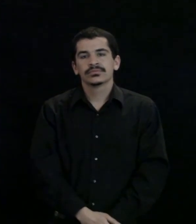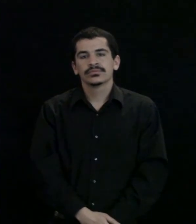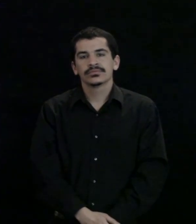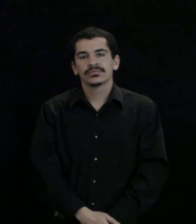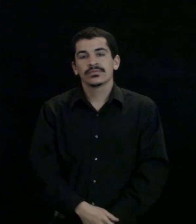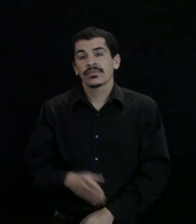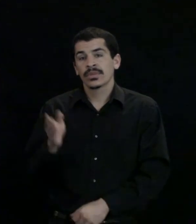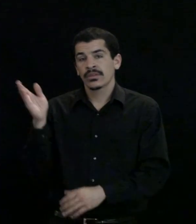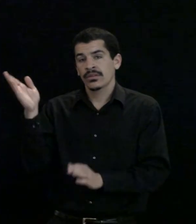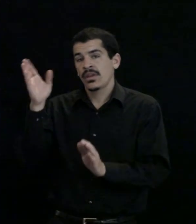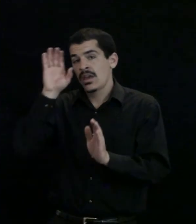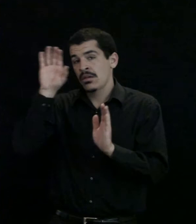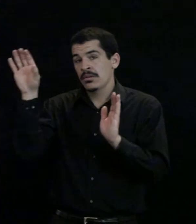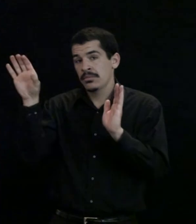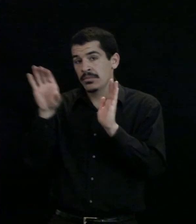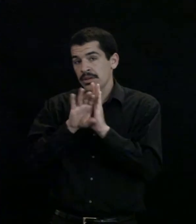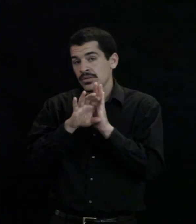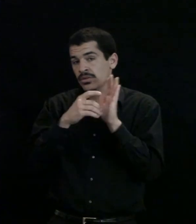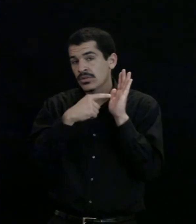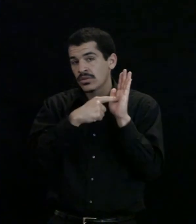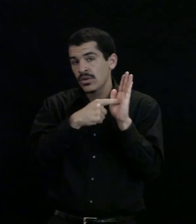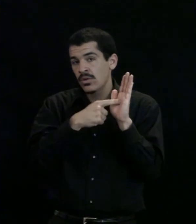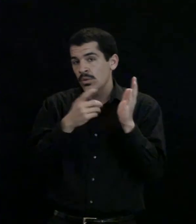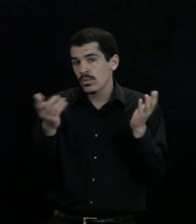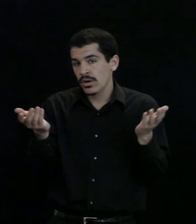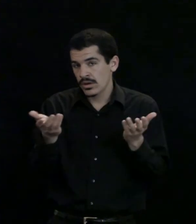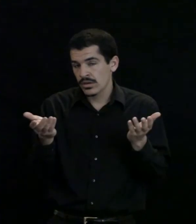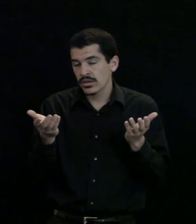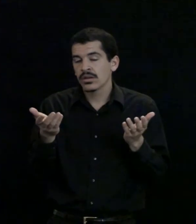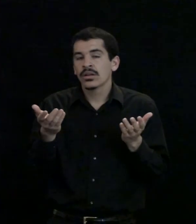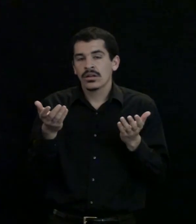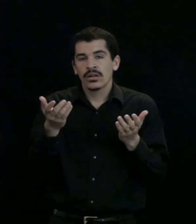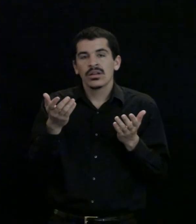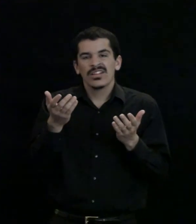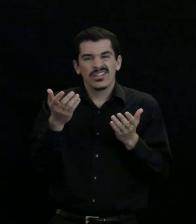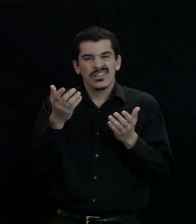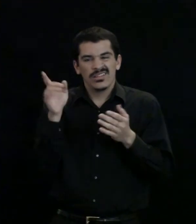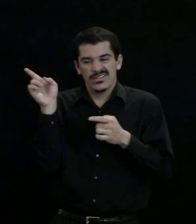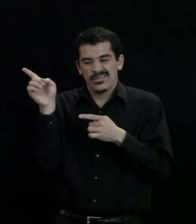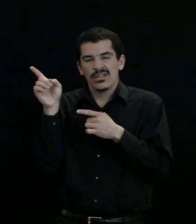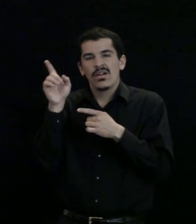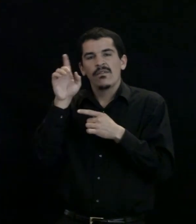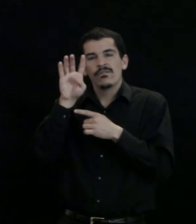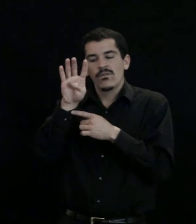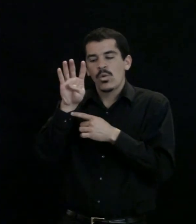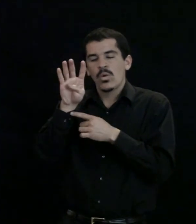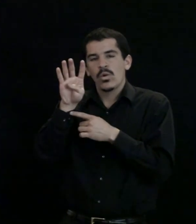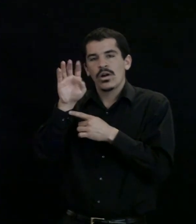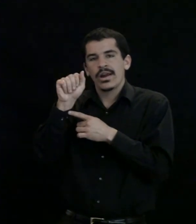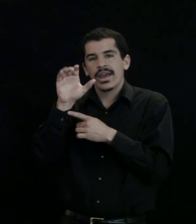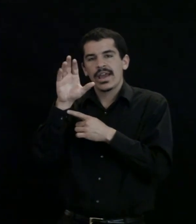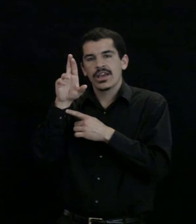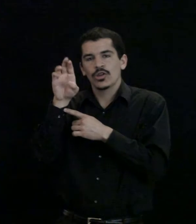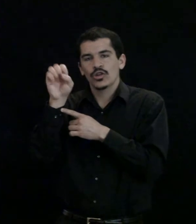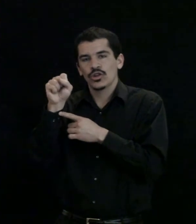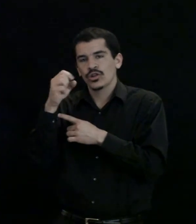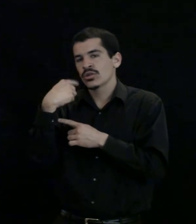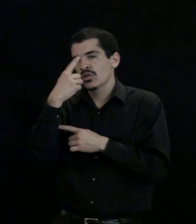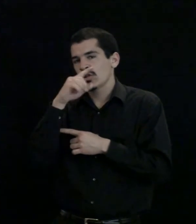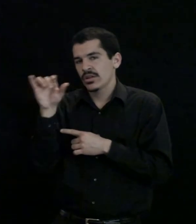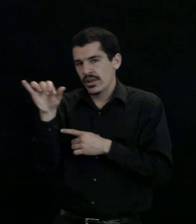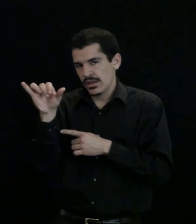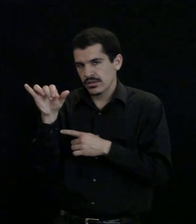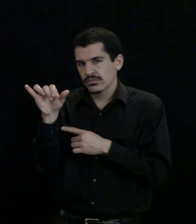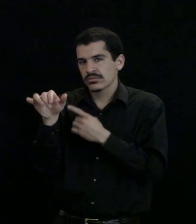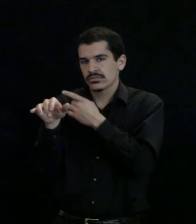This picture shows what 4 acres looks like. It's the total